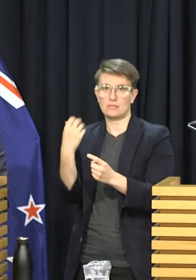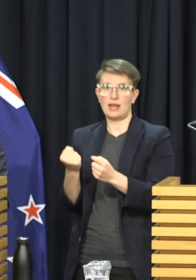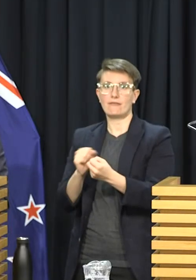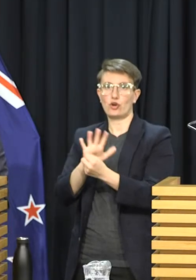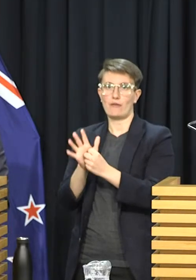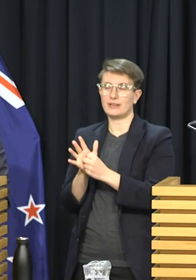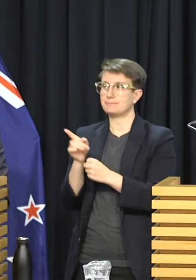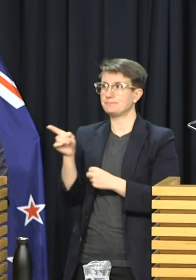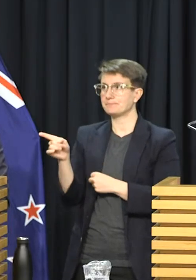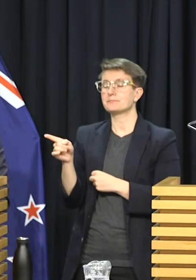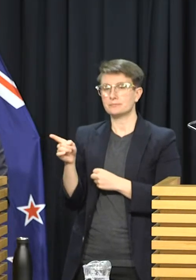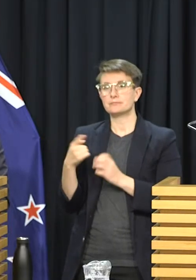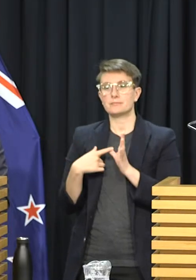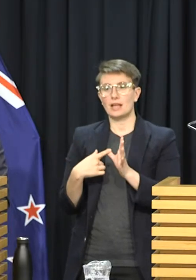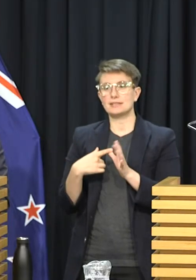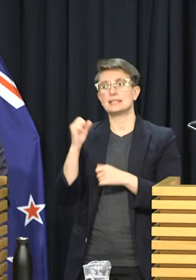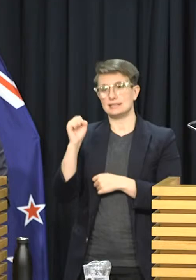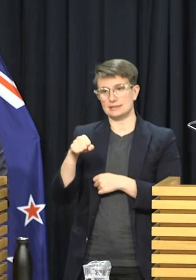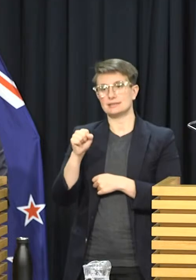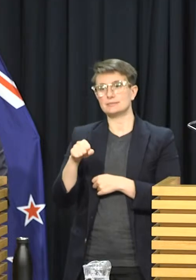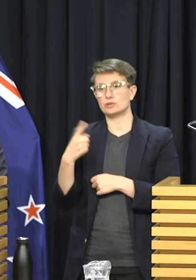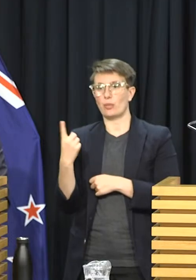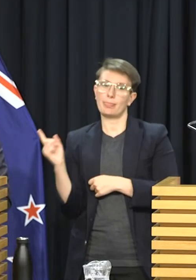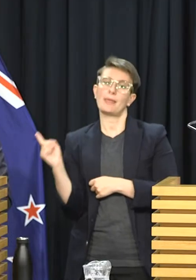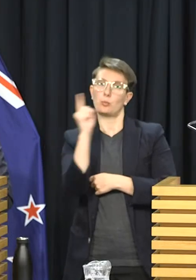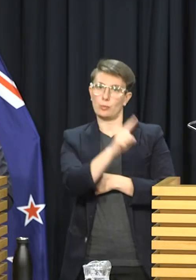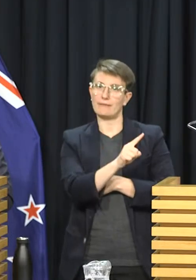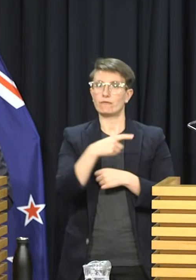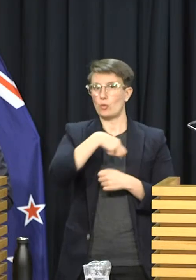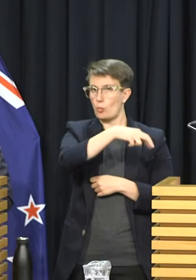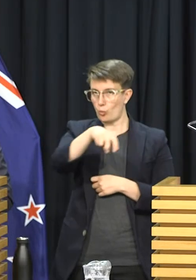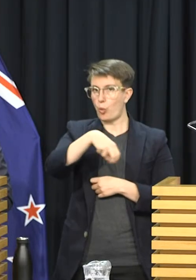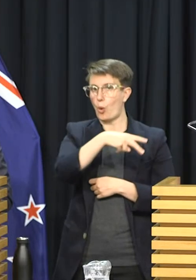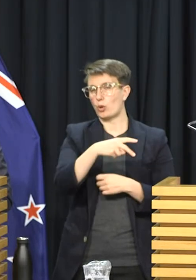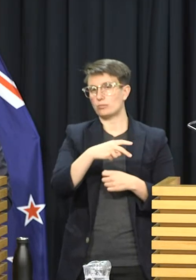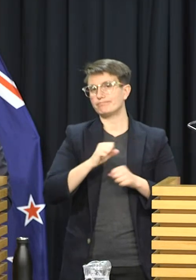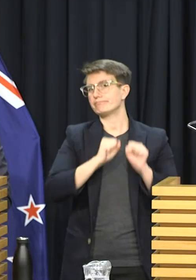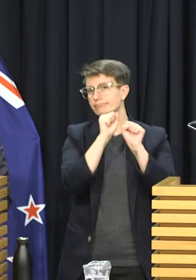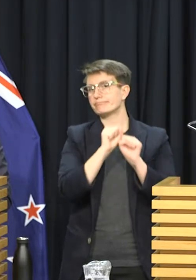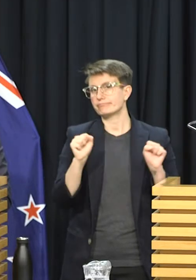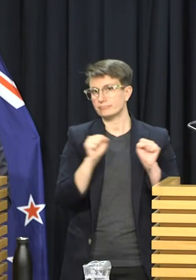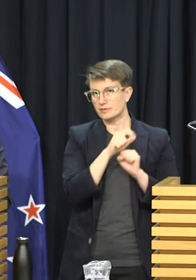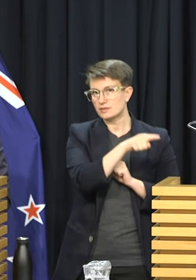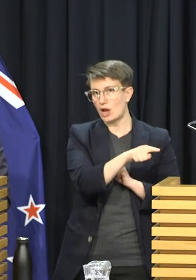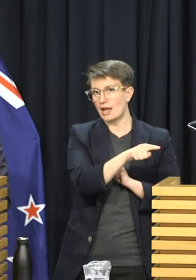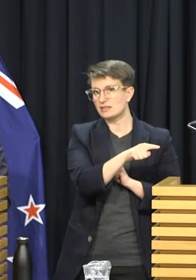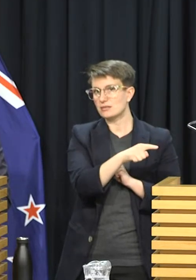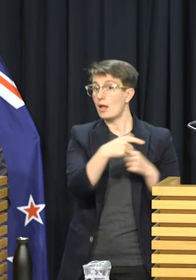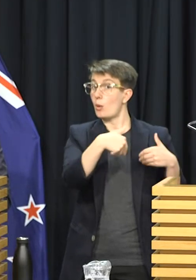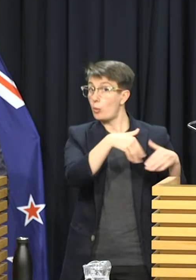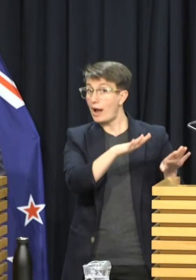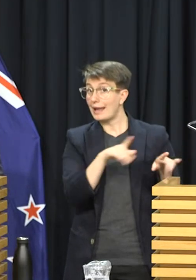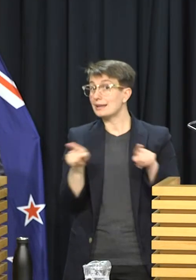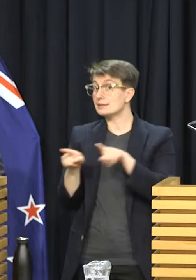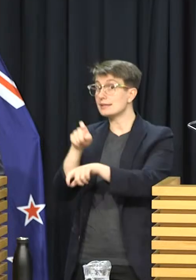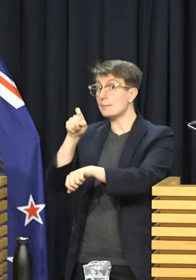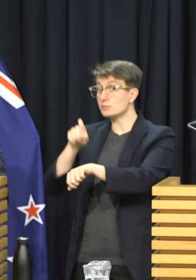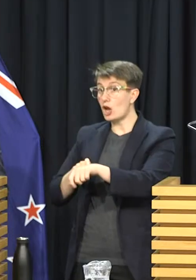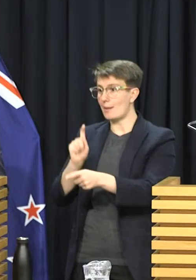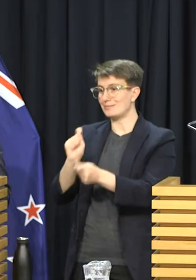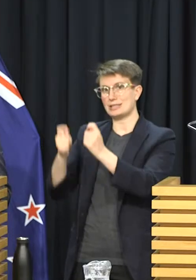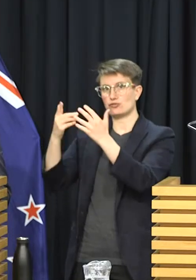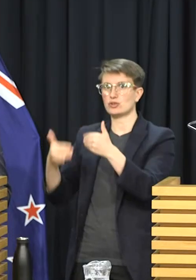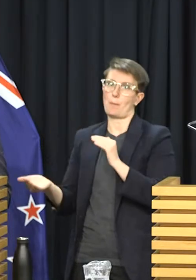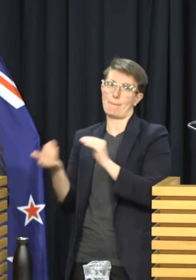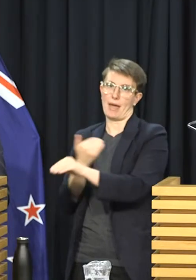test result came in whilst they were, engaged in their regular exercise. I've had feedback that the bus journey, all of